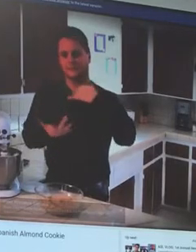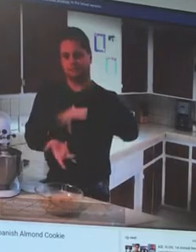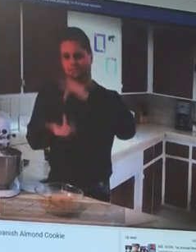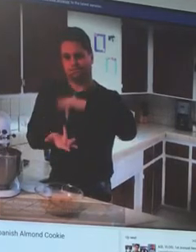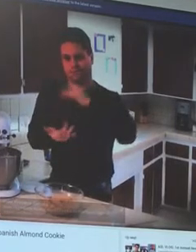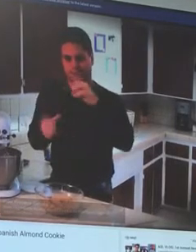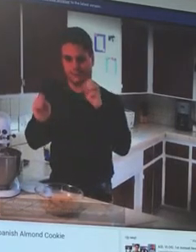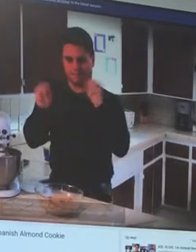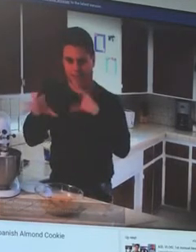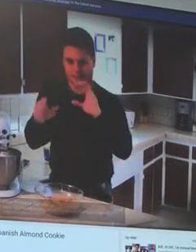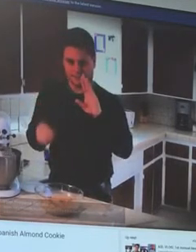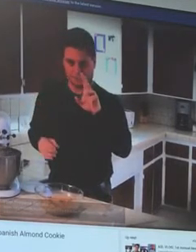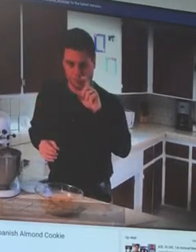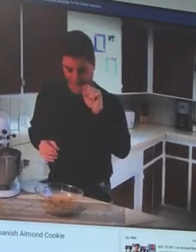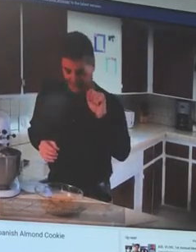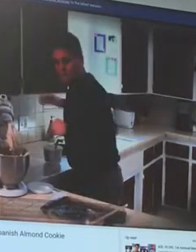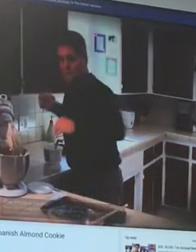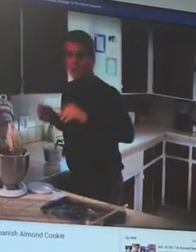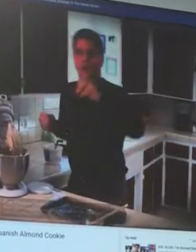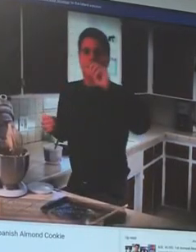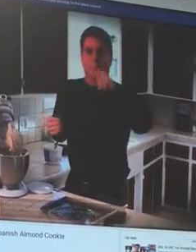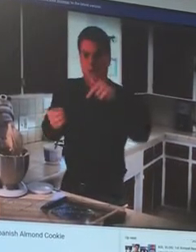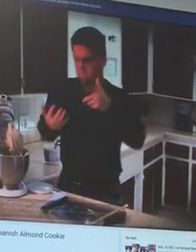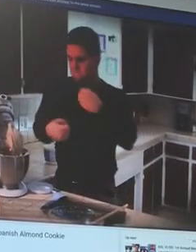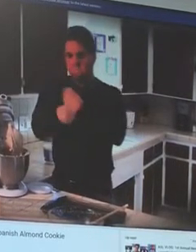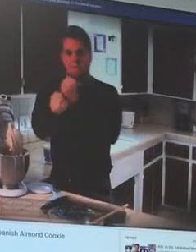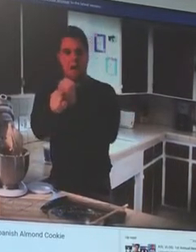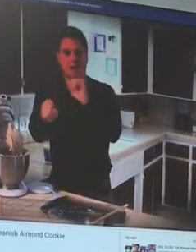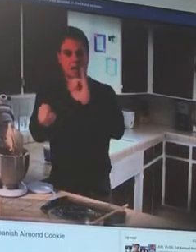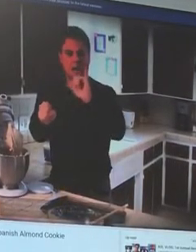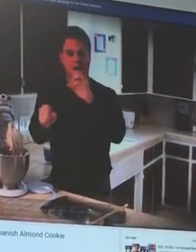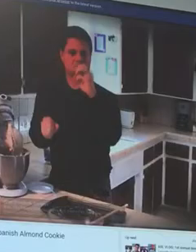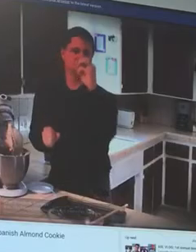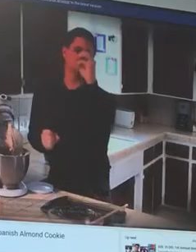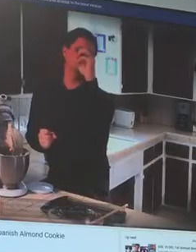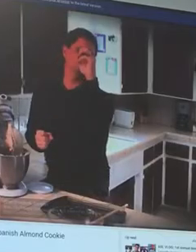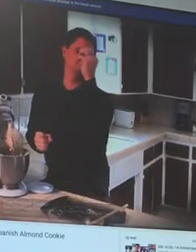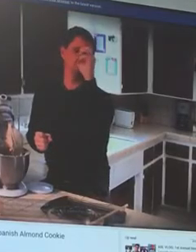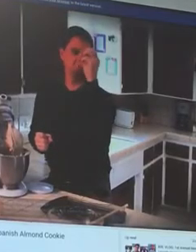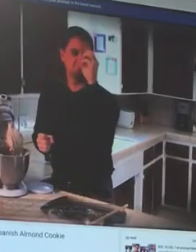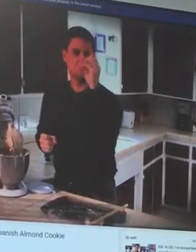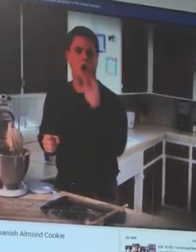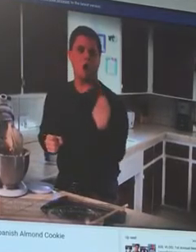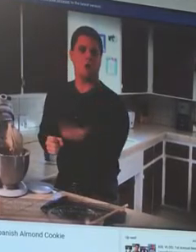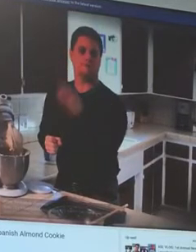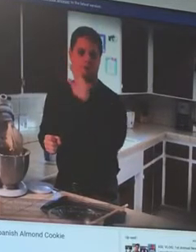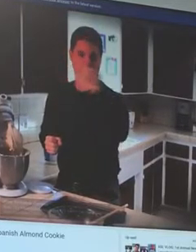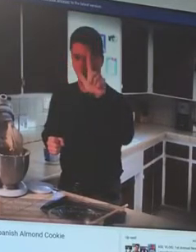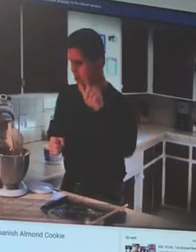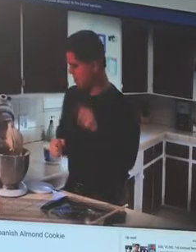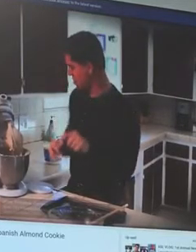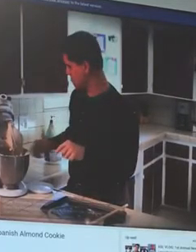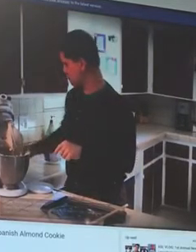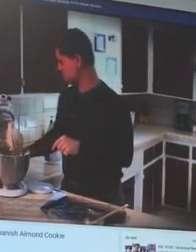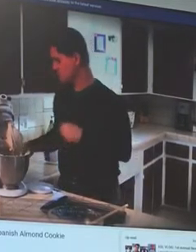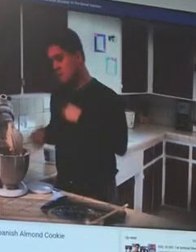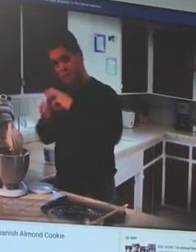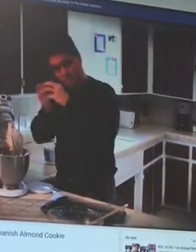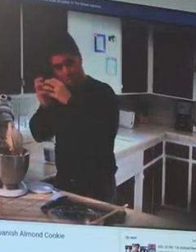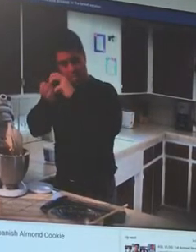pounds of ground almonds, which I also ground in the magic bullet. And we're going to put them in the batter. And you're going to